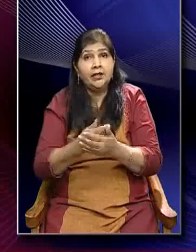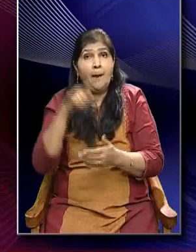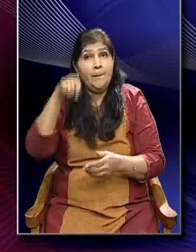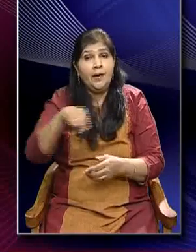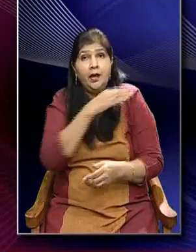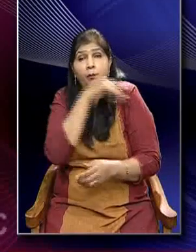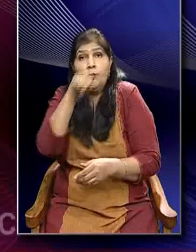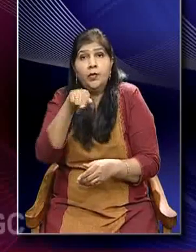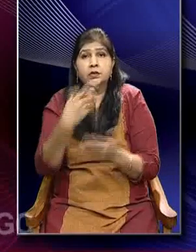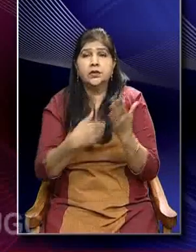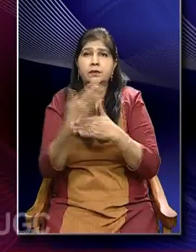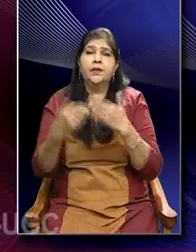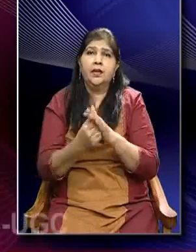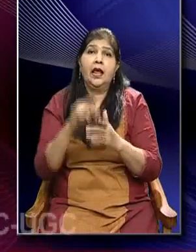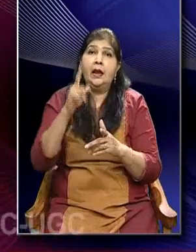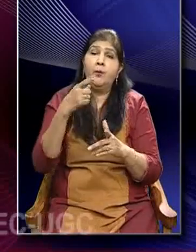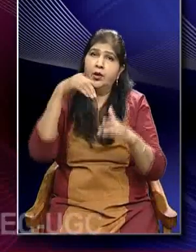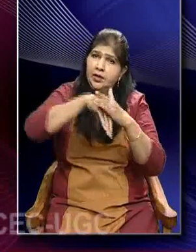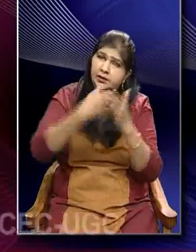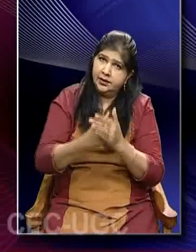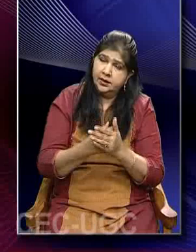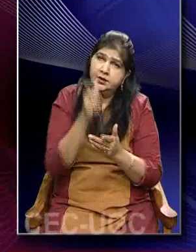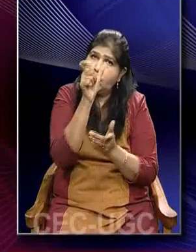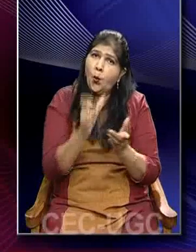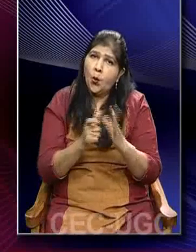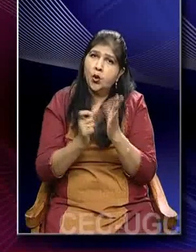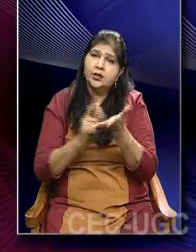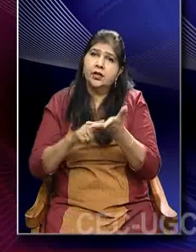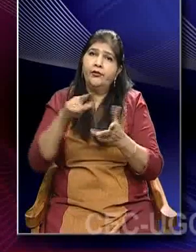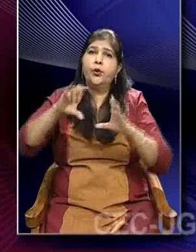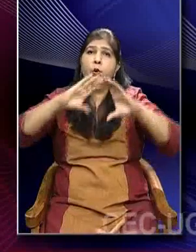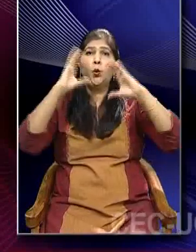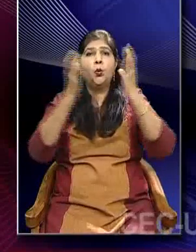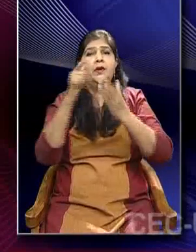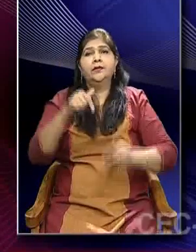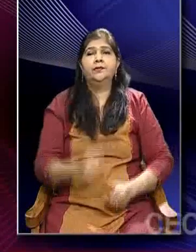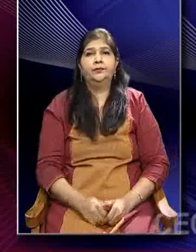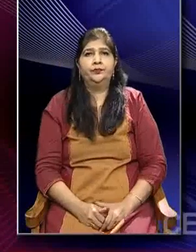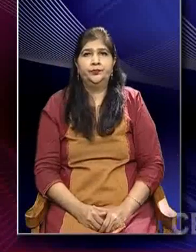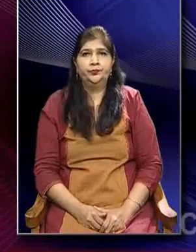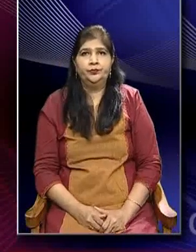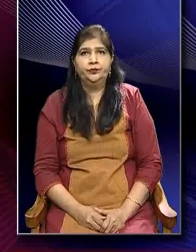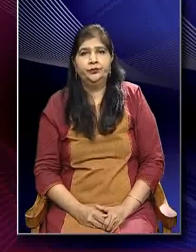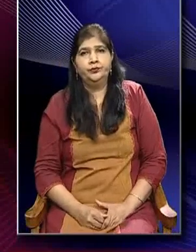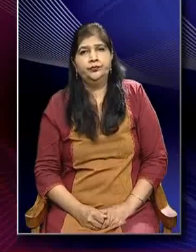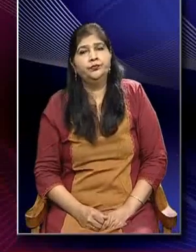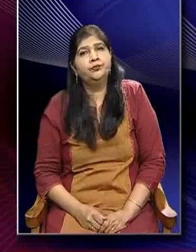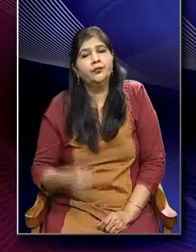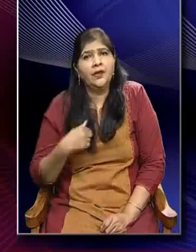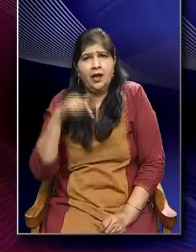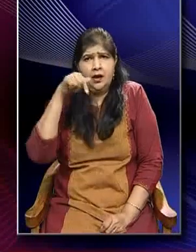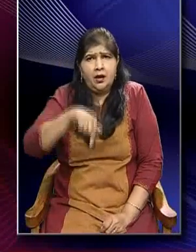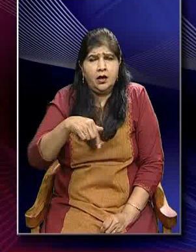important role as a cause of globalization. As we